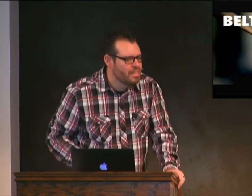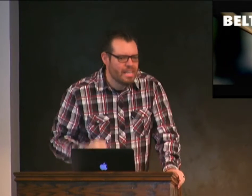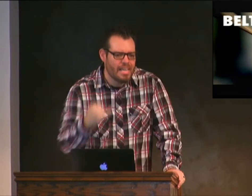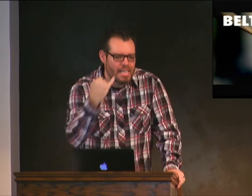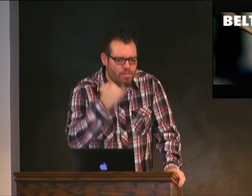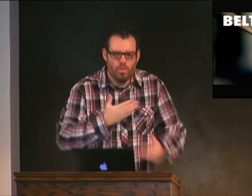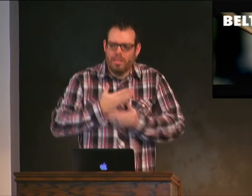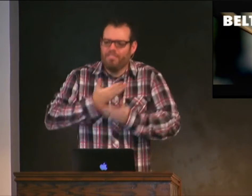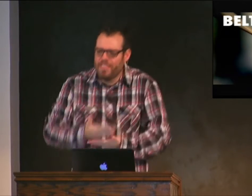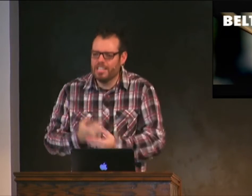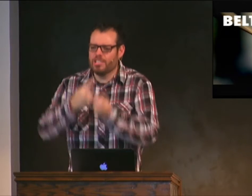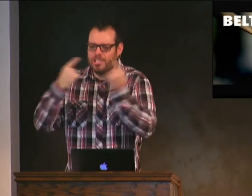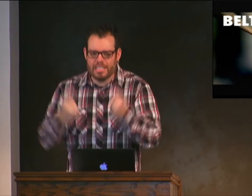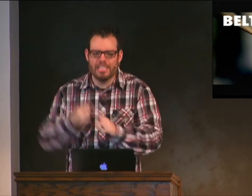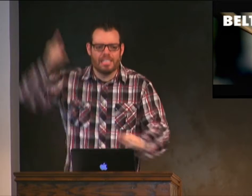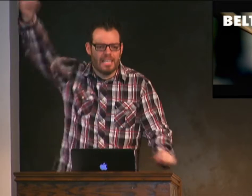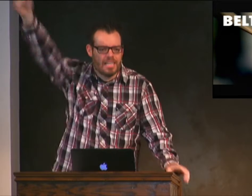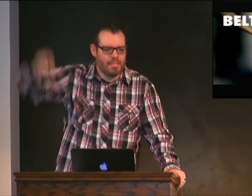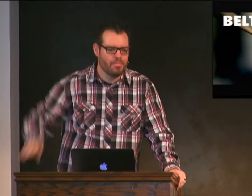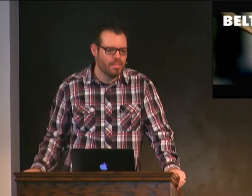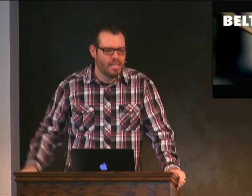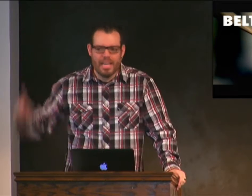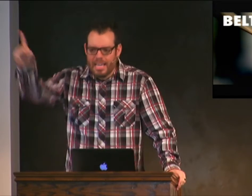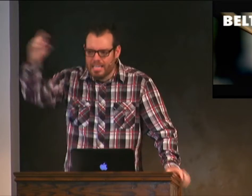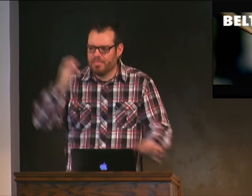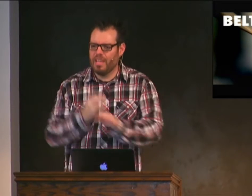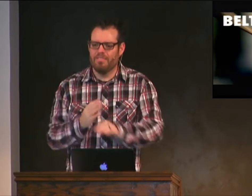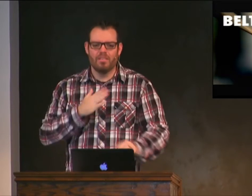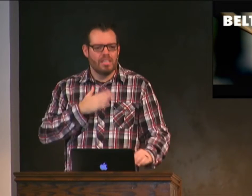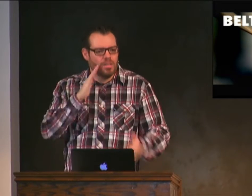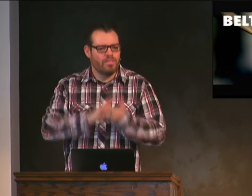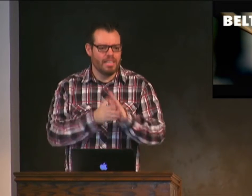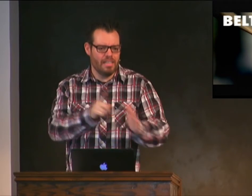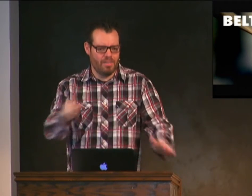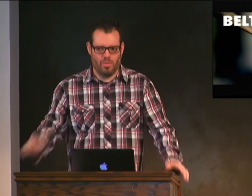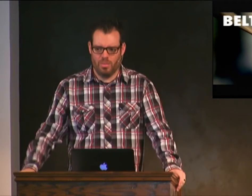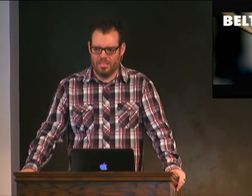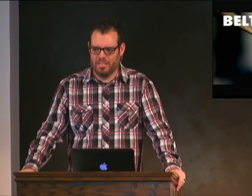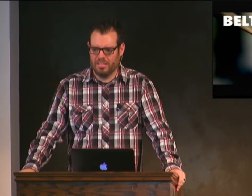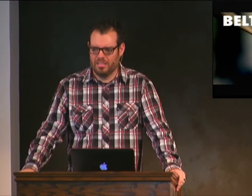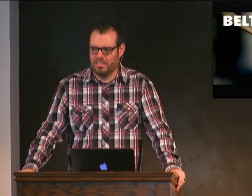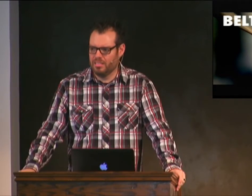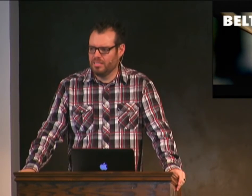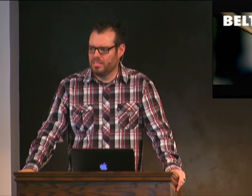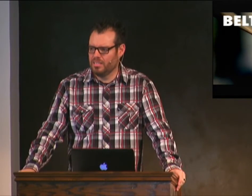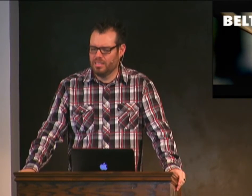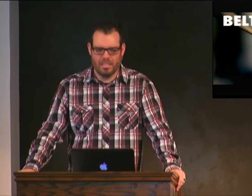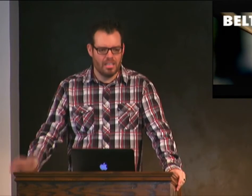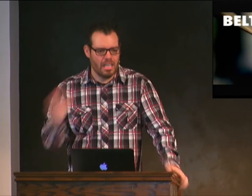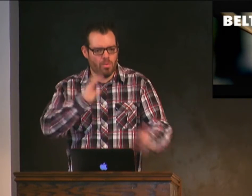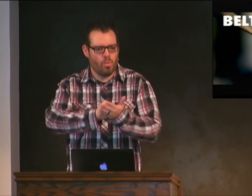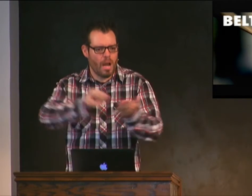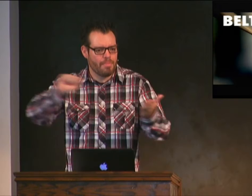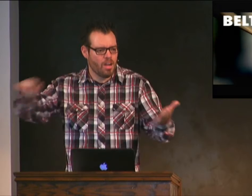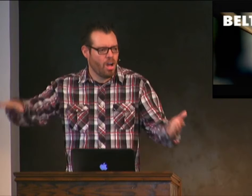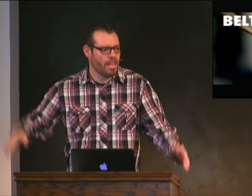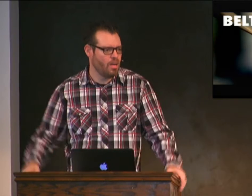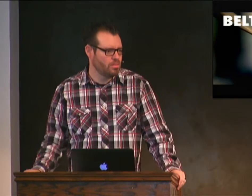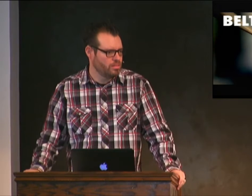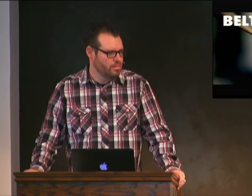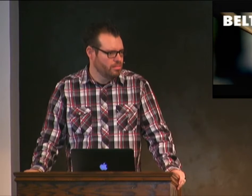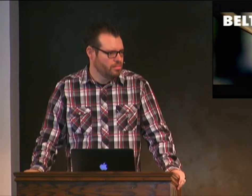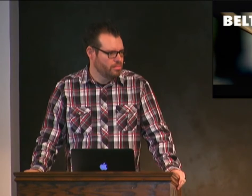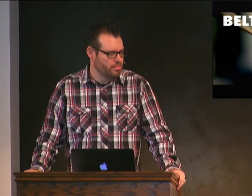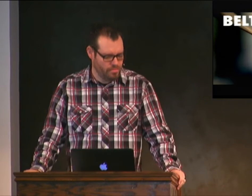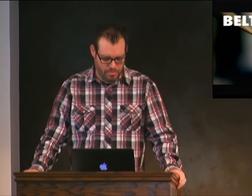truth. If you confess your sins to him, he is faithful. He'll forgive you. He will wipe it all